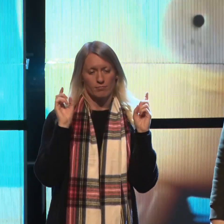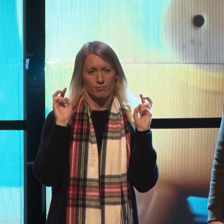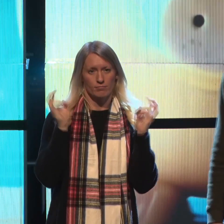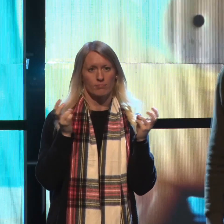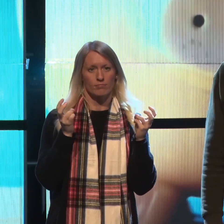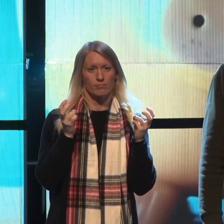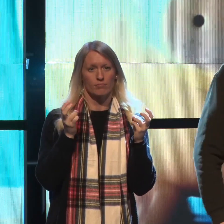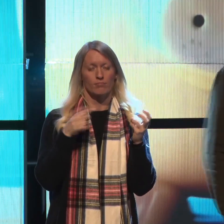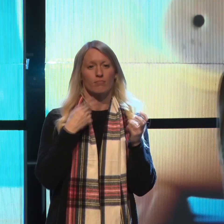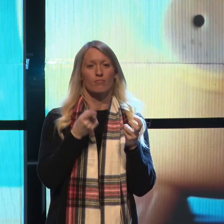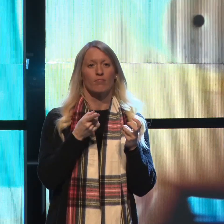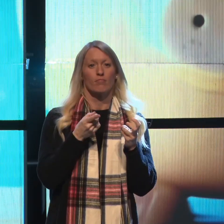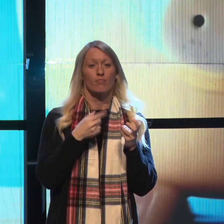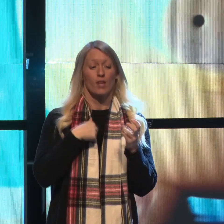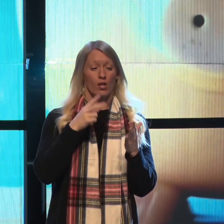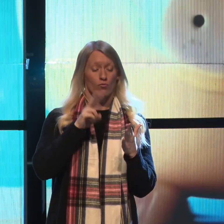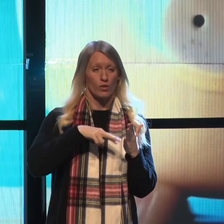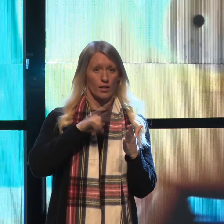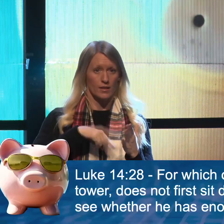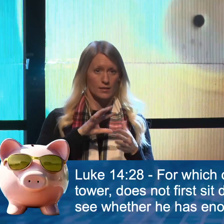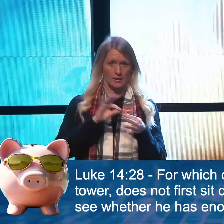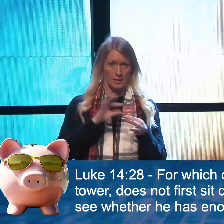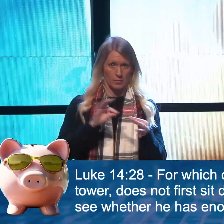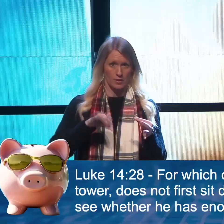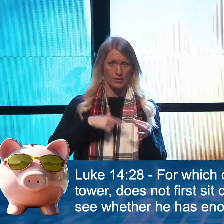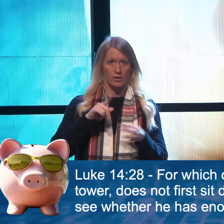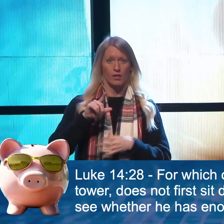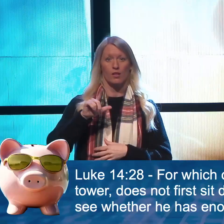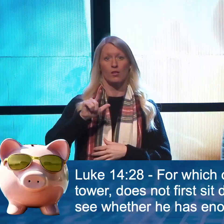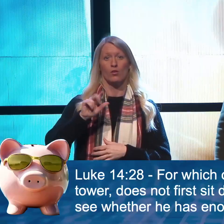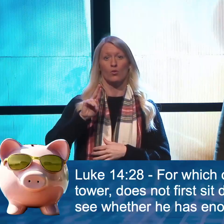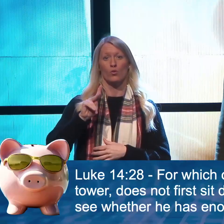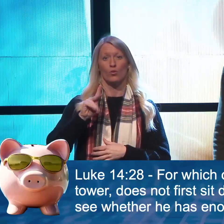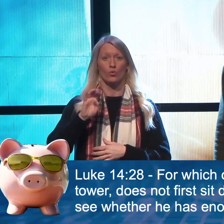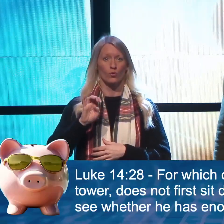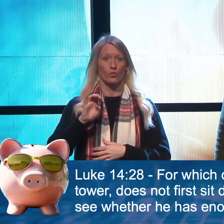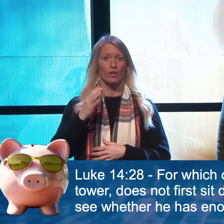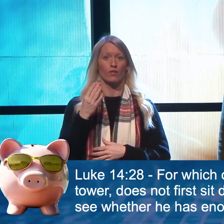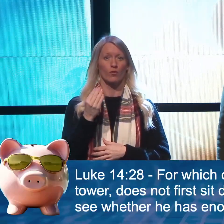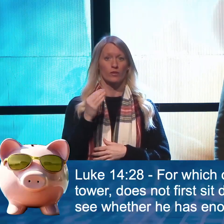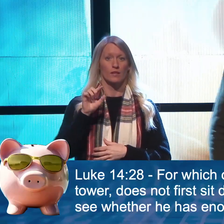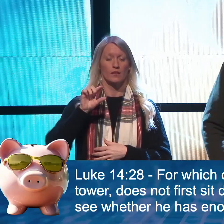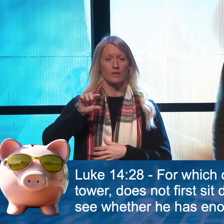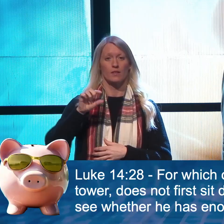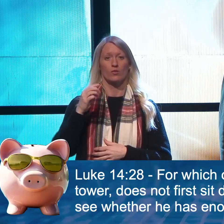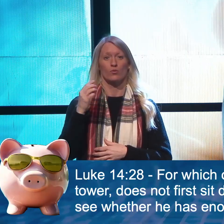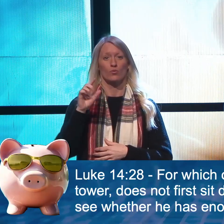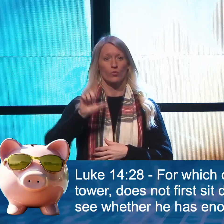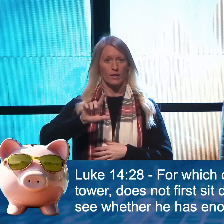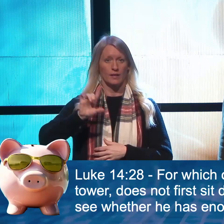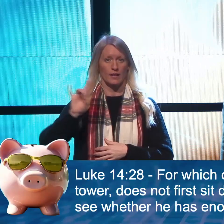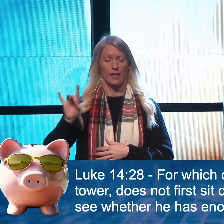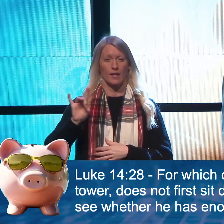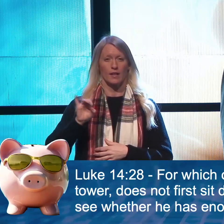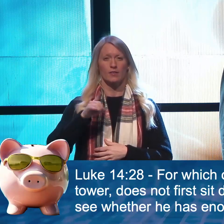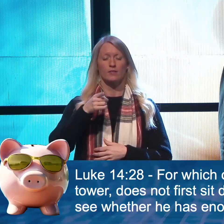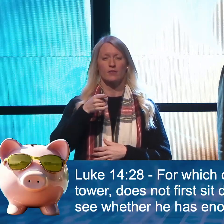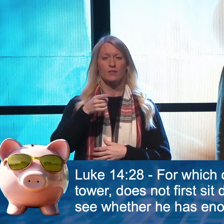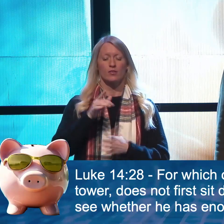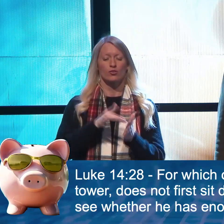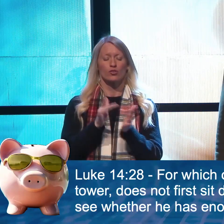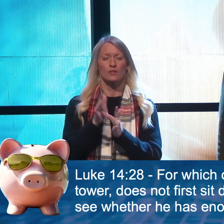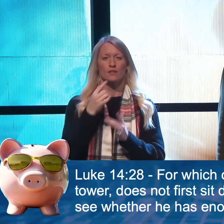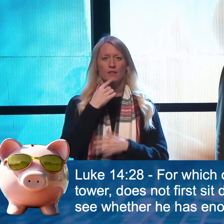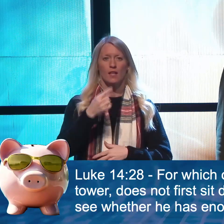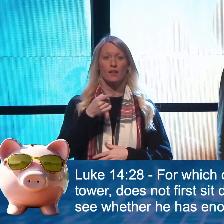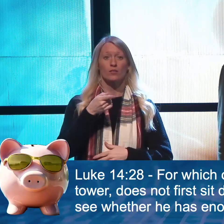this passage, this statement from Jesus. In Luke chapter 14, verse 28, Jesus says this, which of you intending to